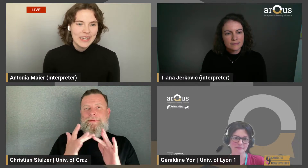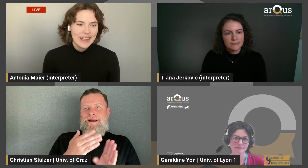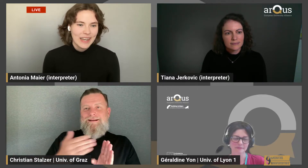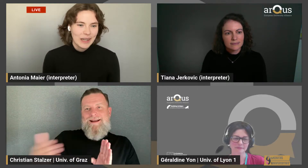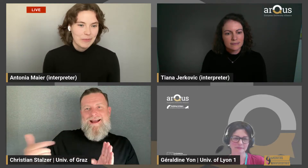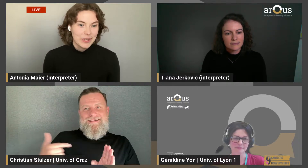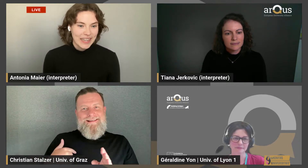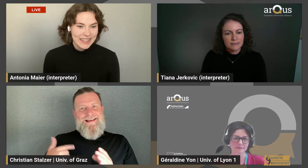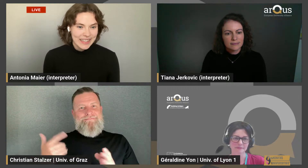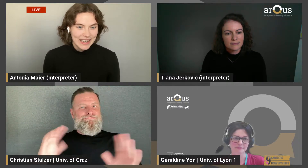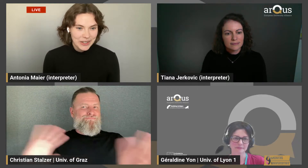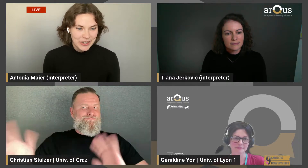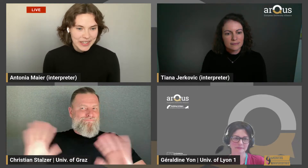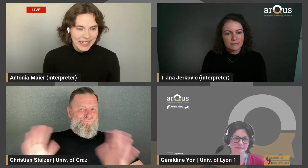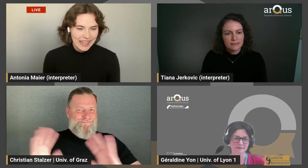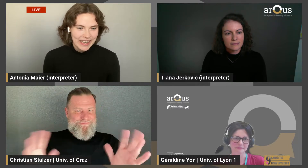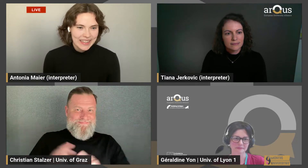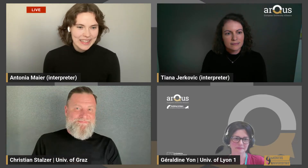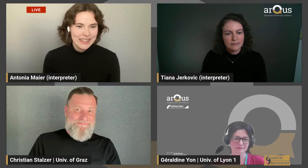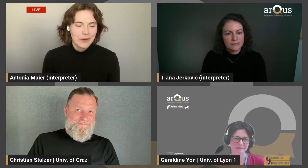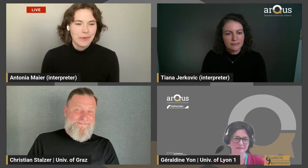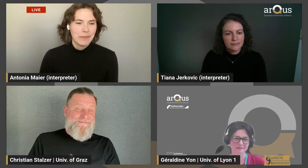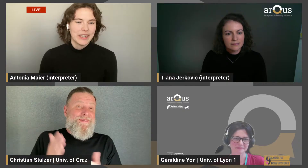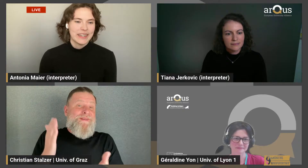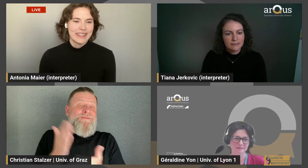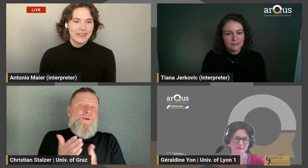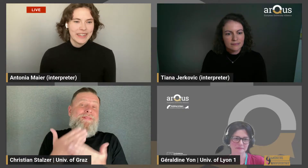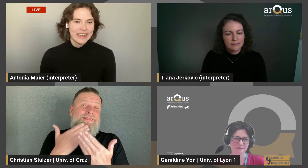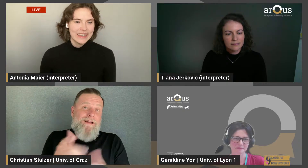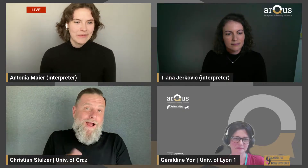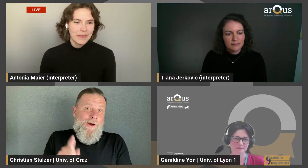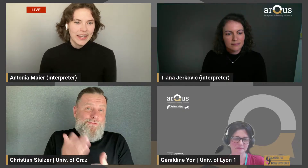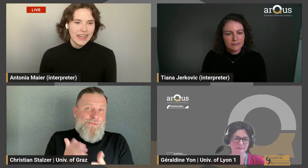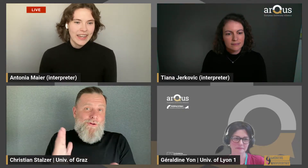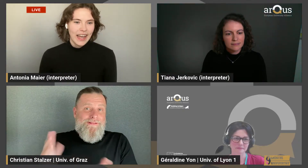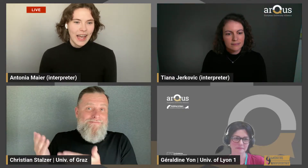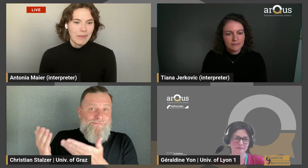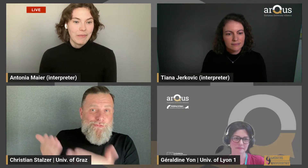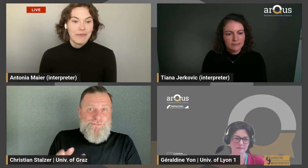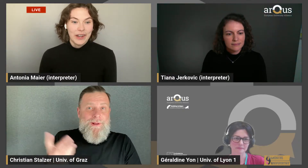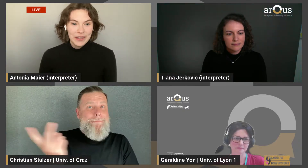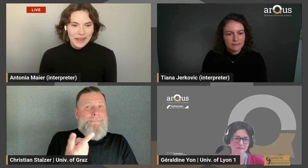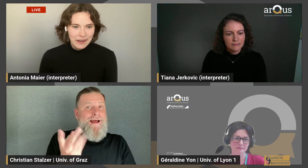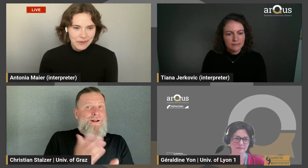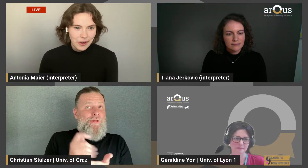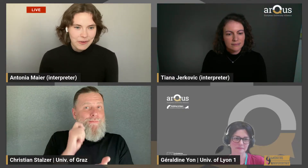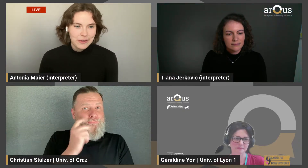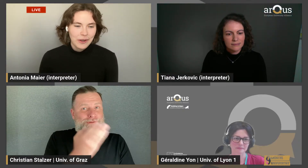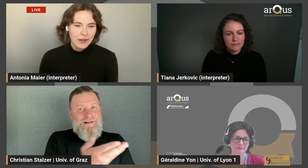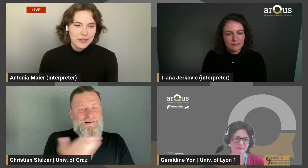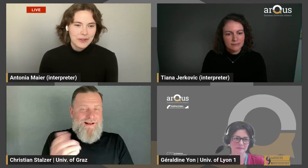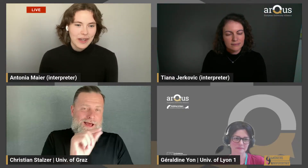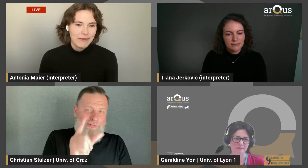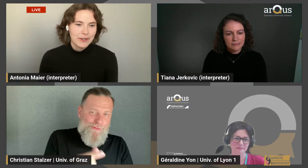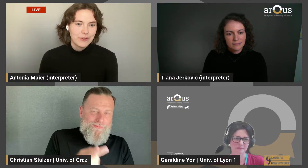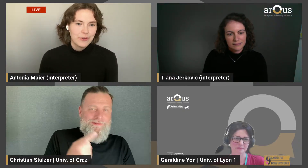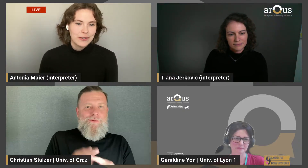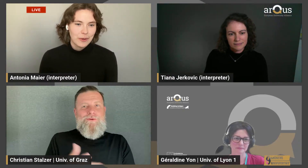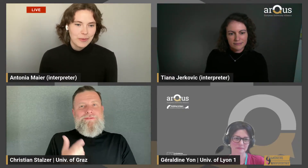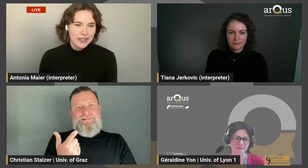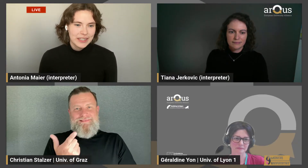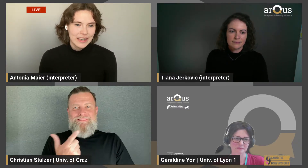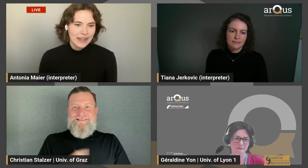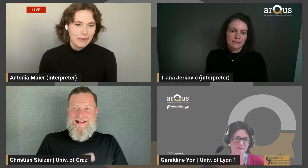be presenting here today in this webinar series. I'm very thankful also to have the